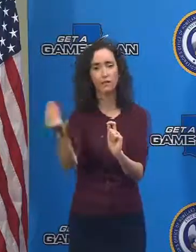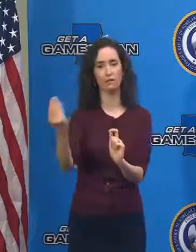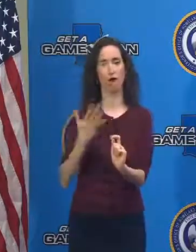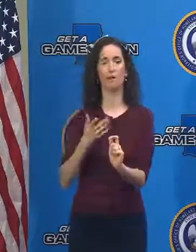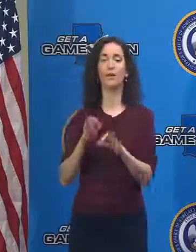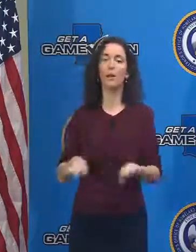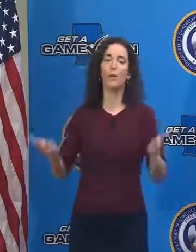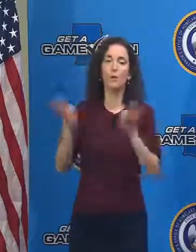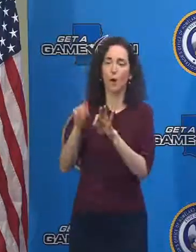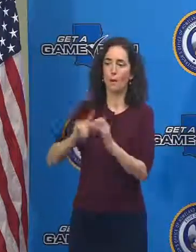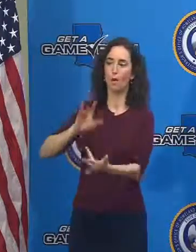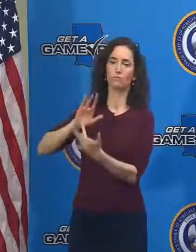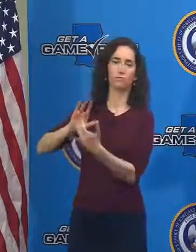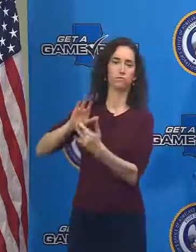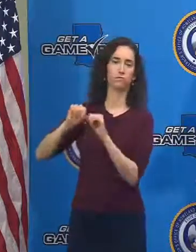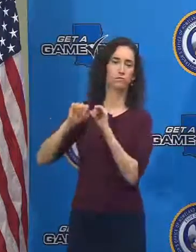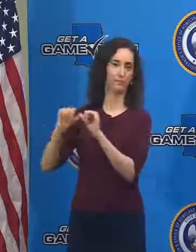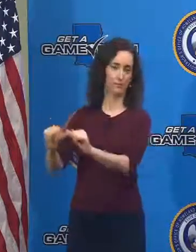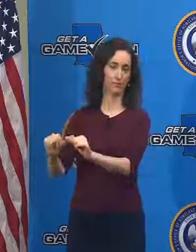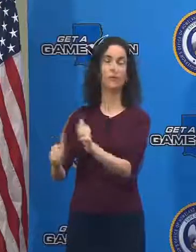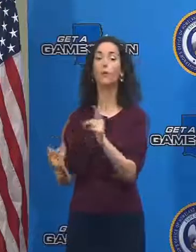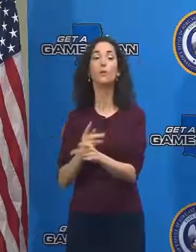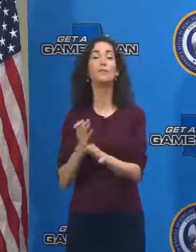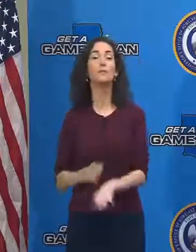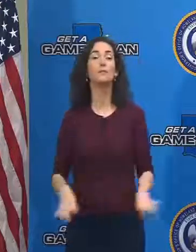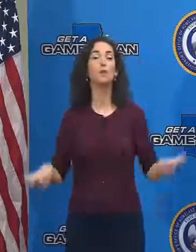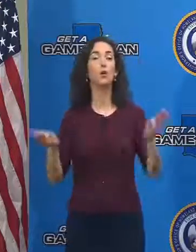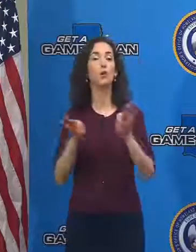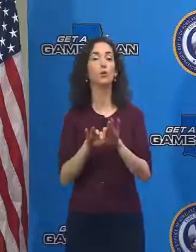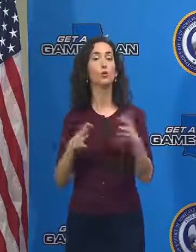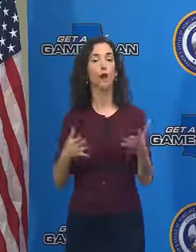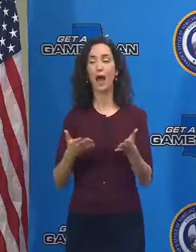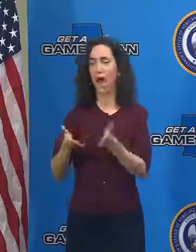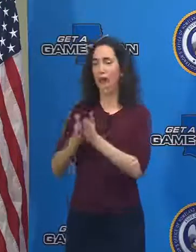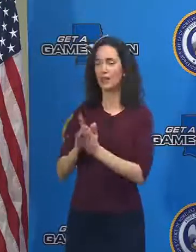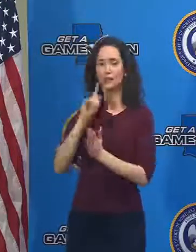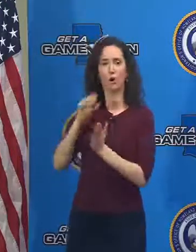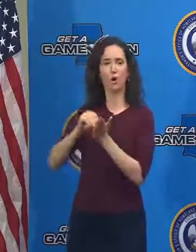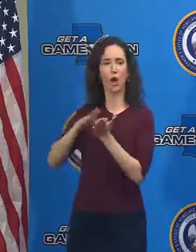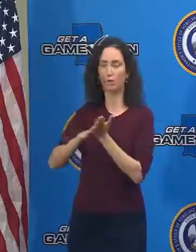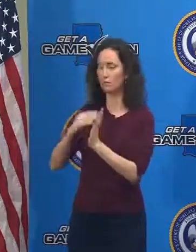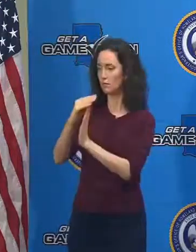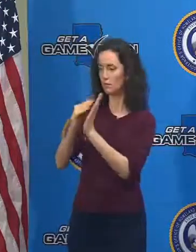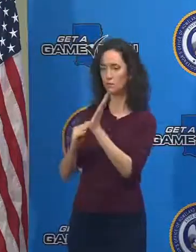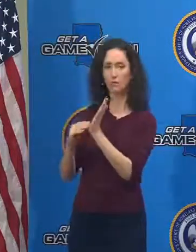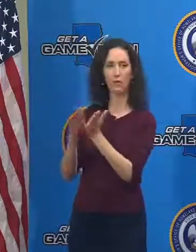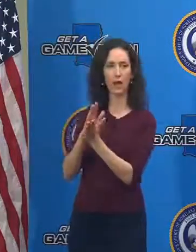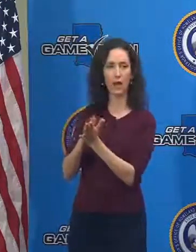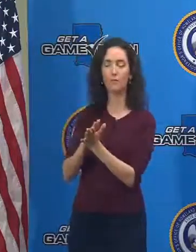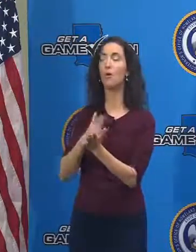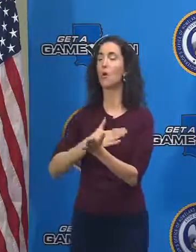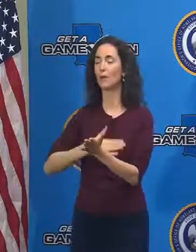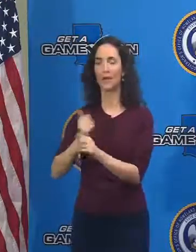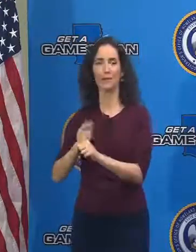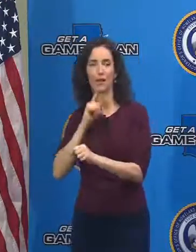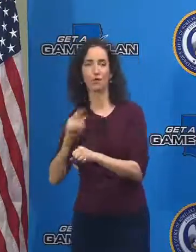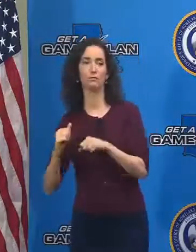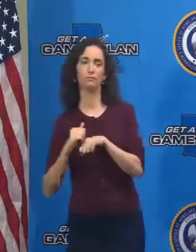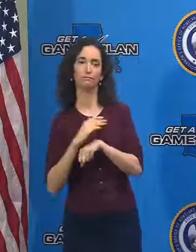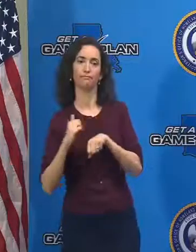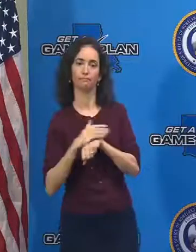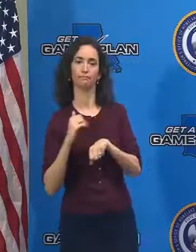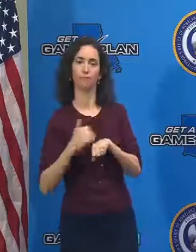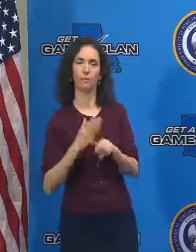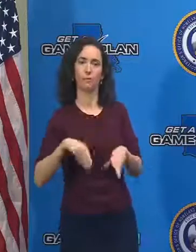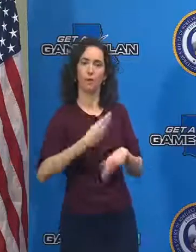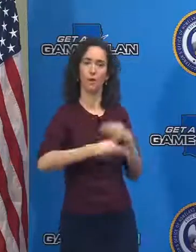you. And probably most importantly is ensure any required documentation is that we've asked for you is provided to us,